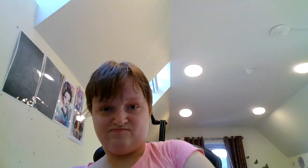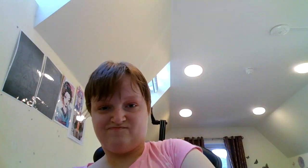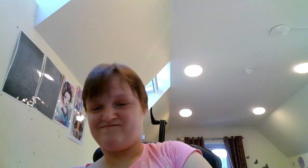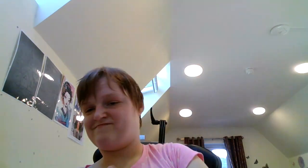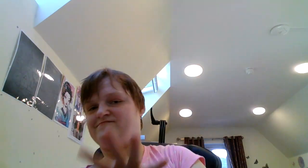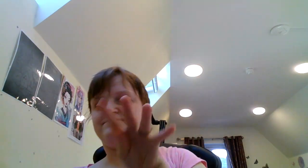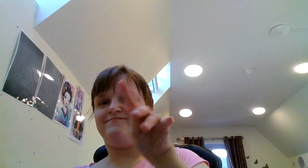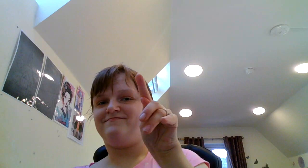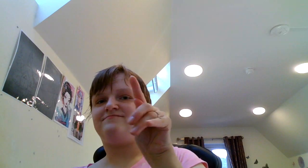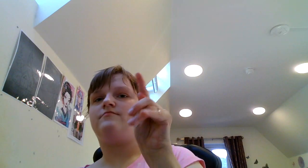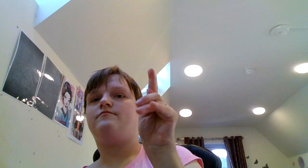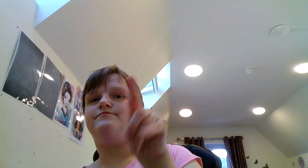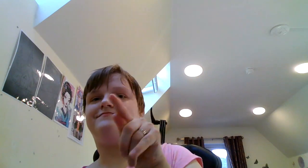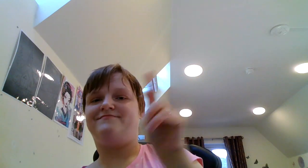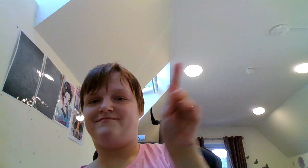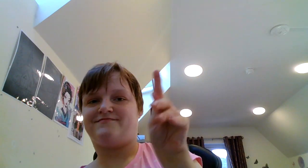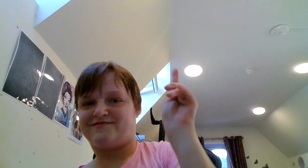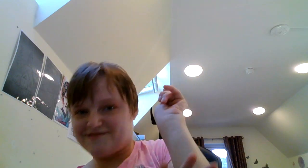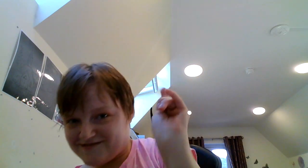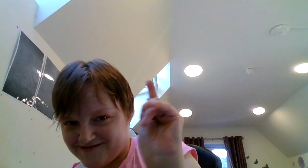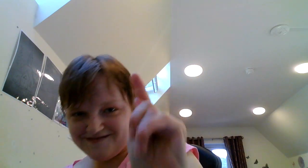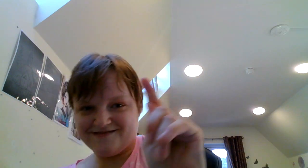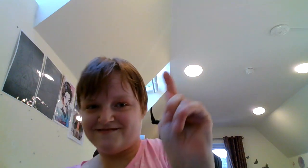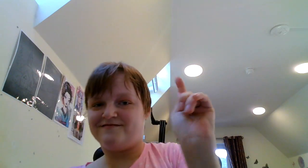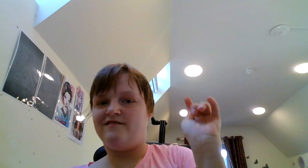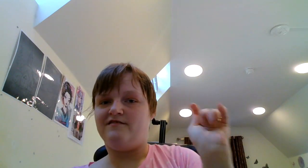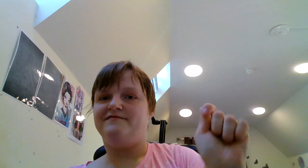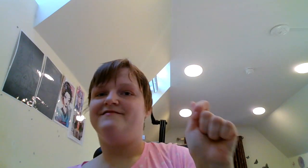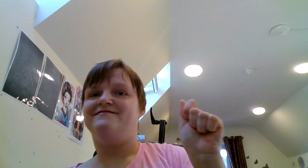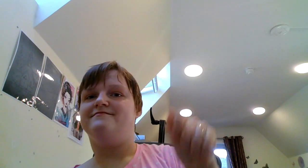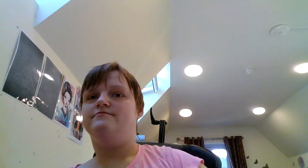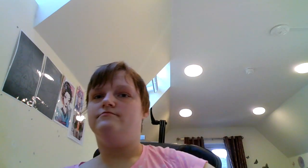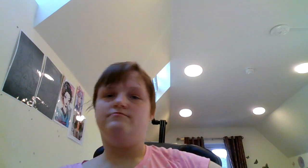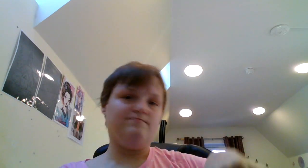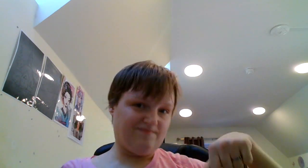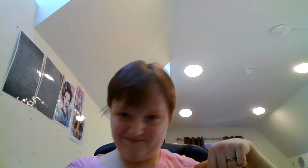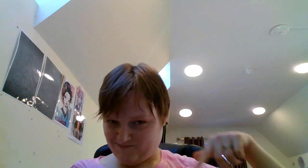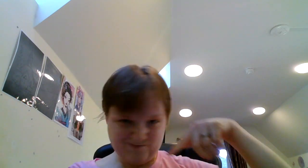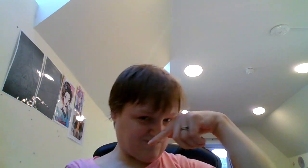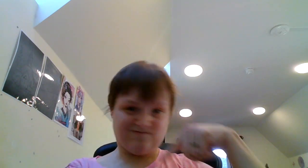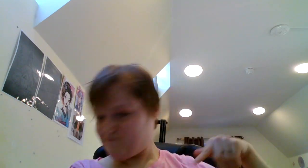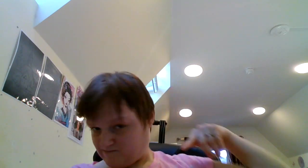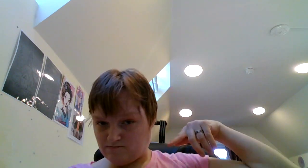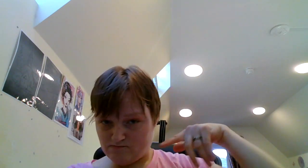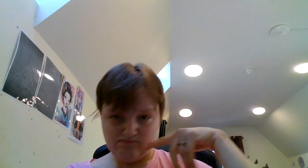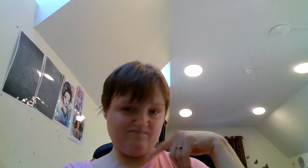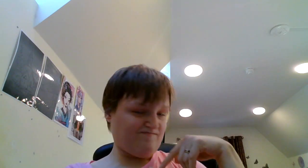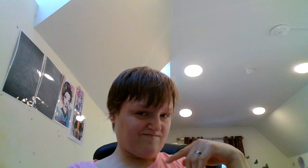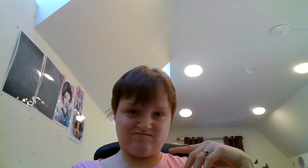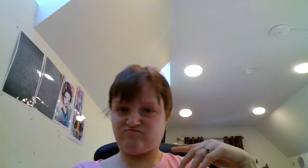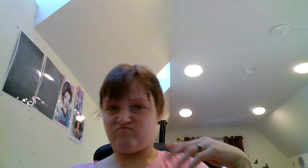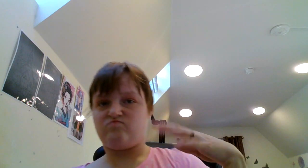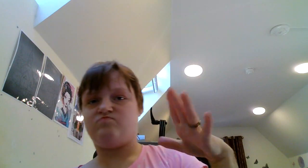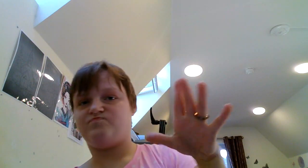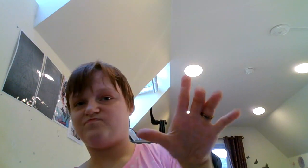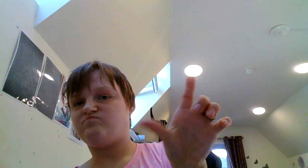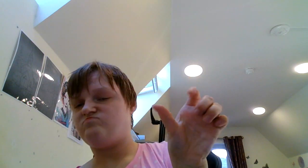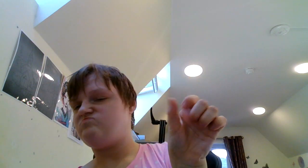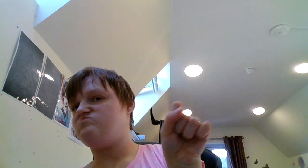in history, type 1 diabetes was not a death sentence. The 3rd of May 1922,